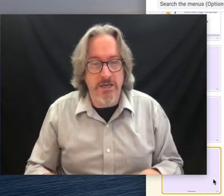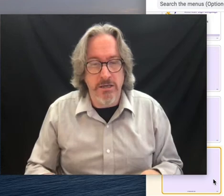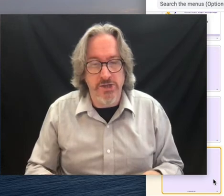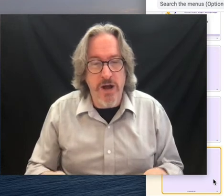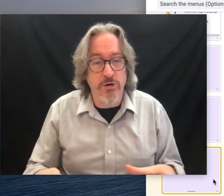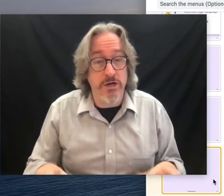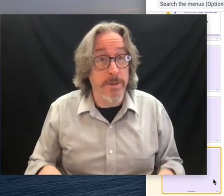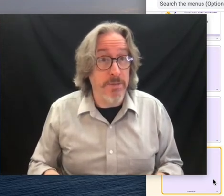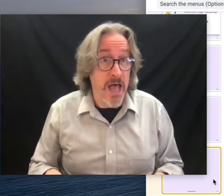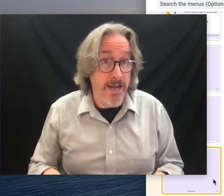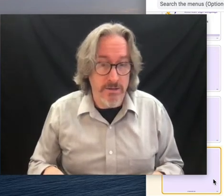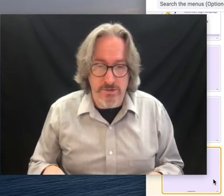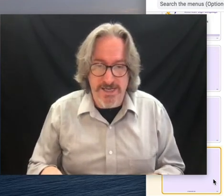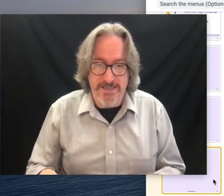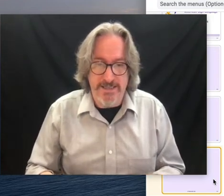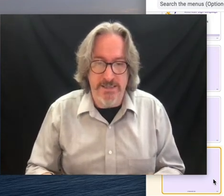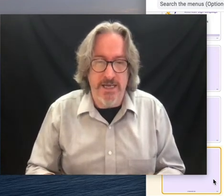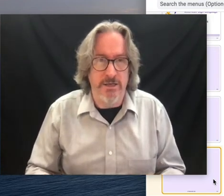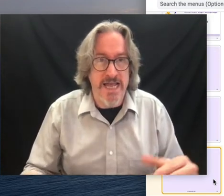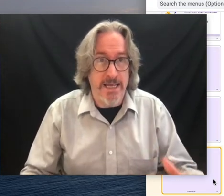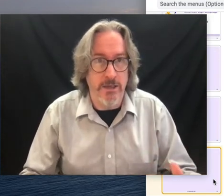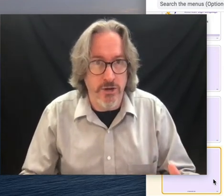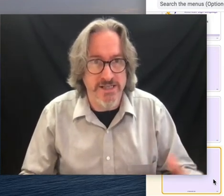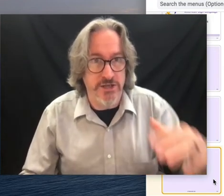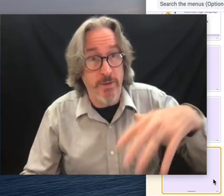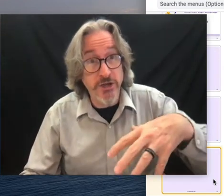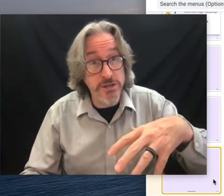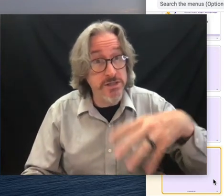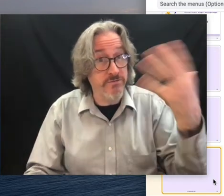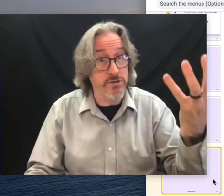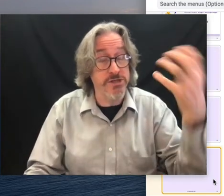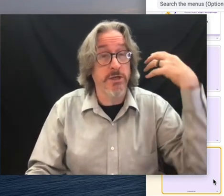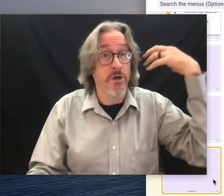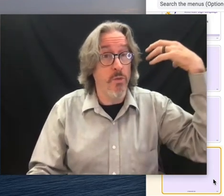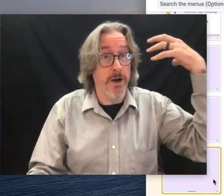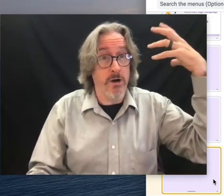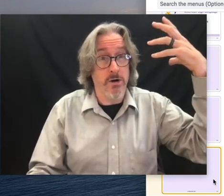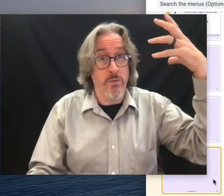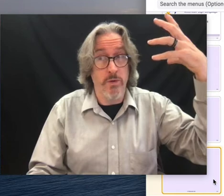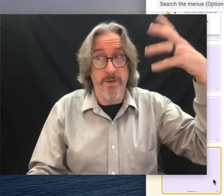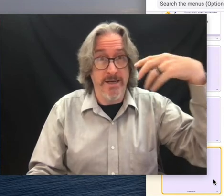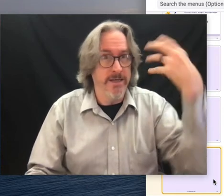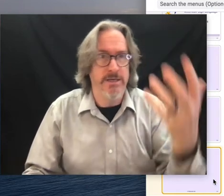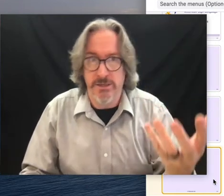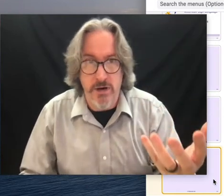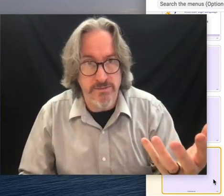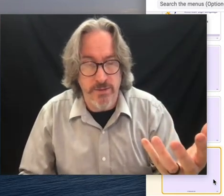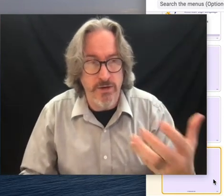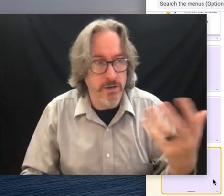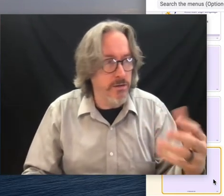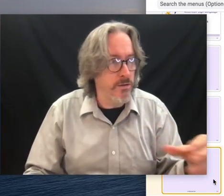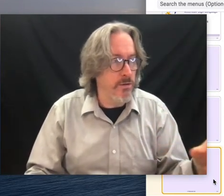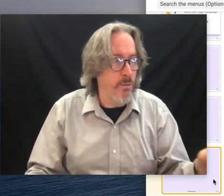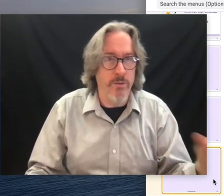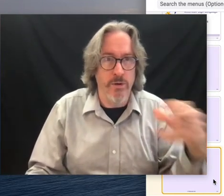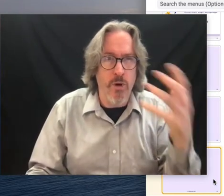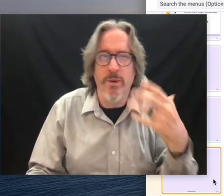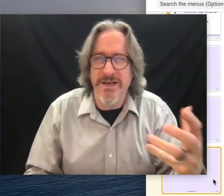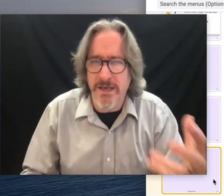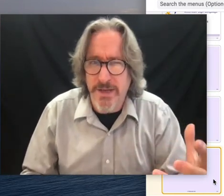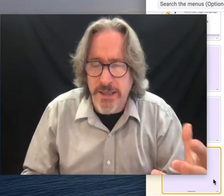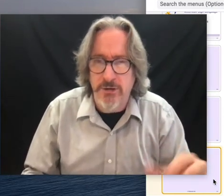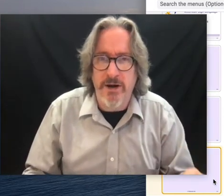And so now we're going to be applying those ideas and taking a look at situations first where we might need to describe someone and